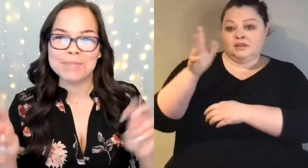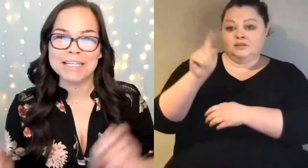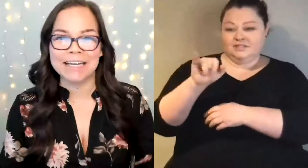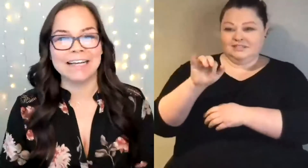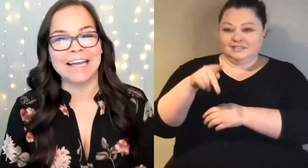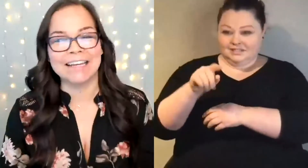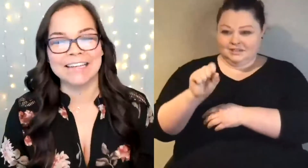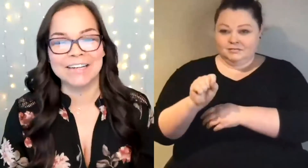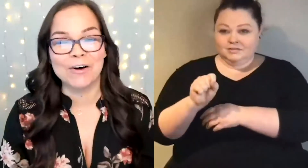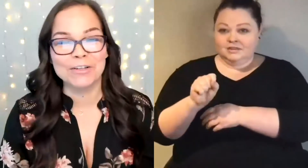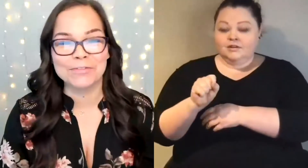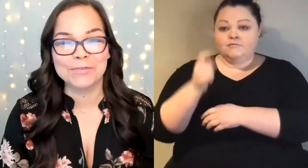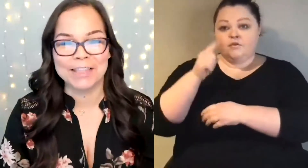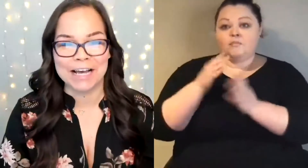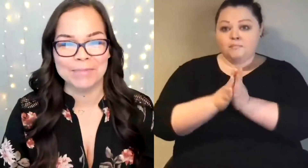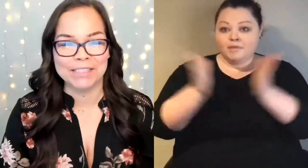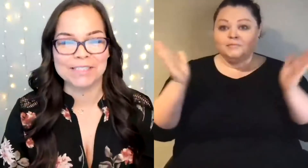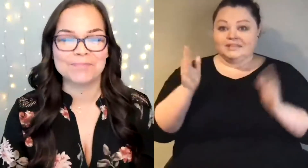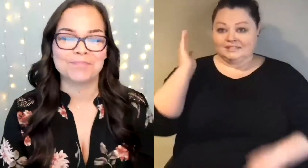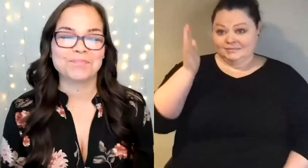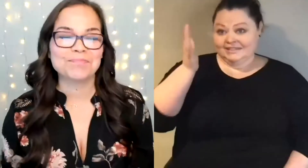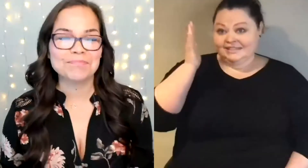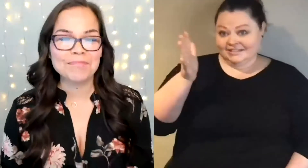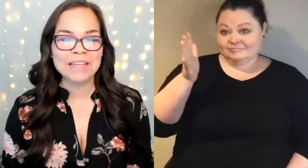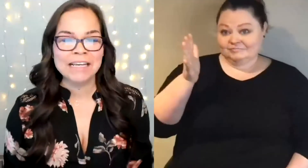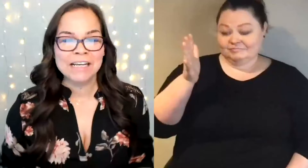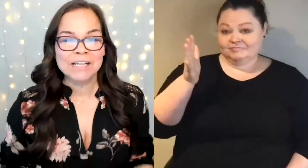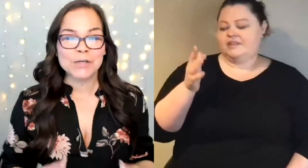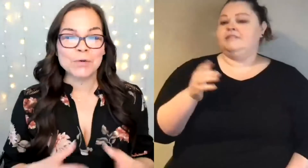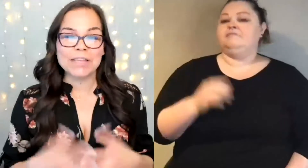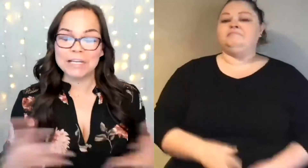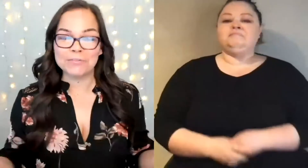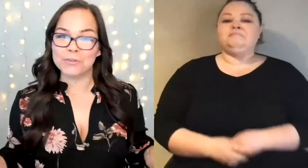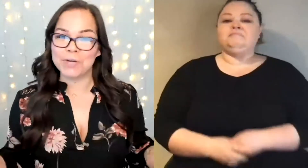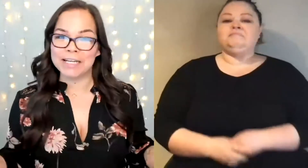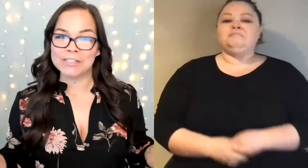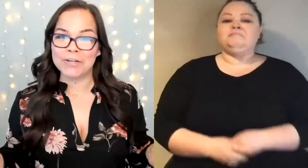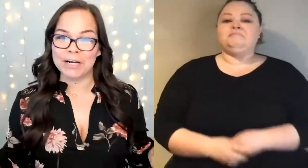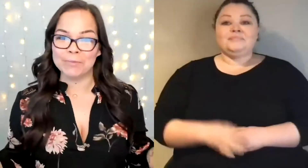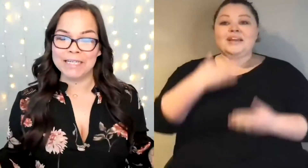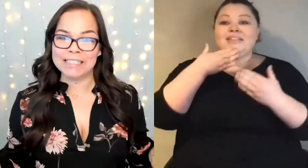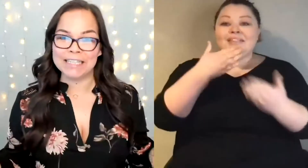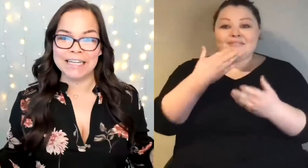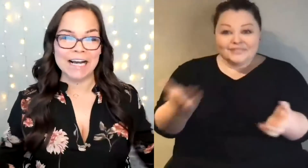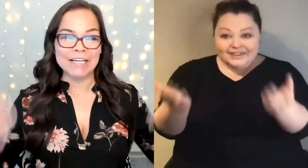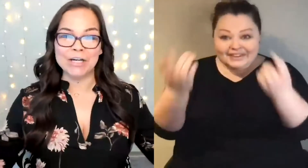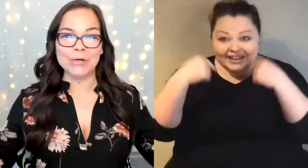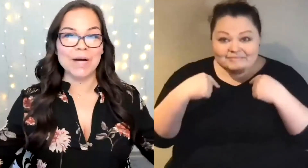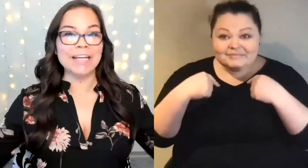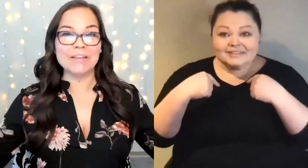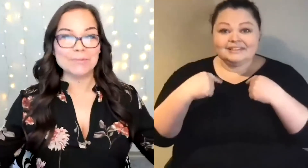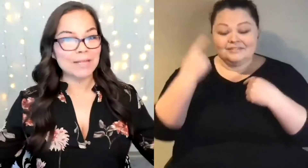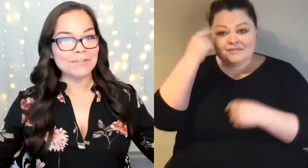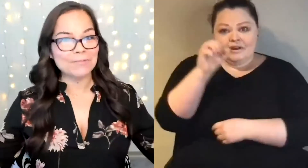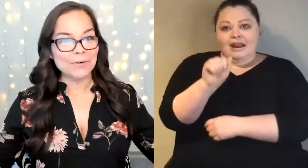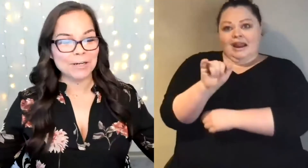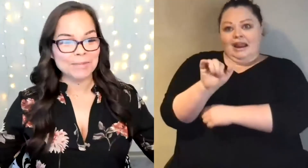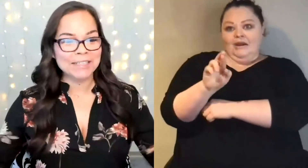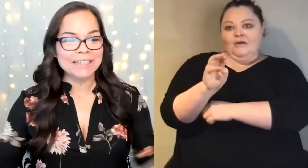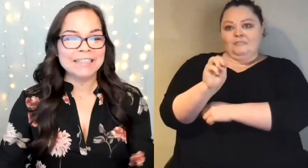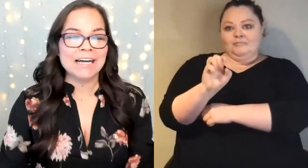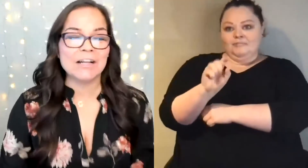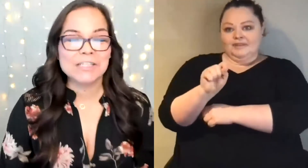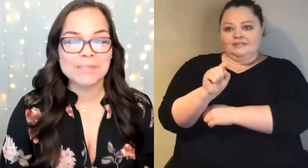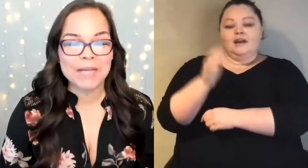public speaking and all of what that means. So thank you for joining us on AirMeet. And I know another